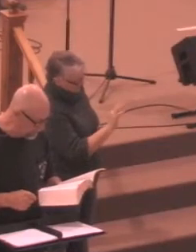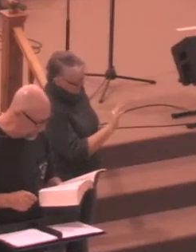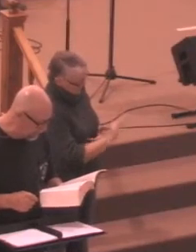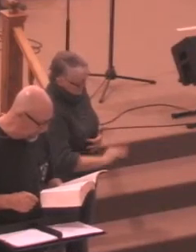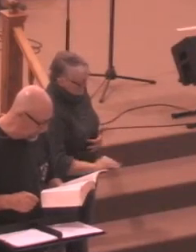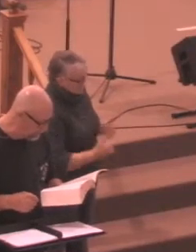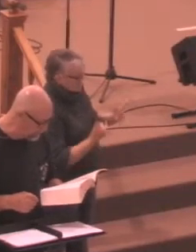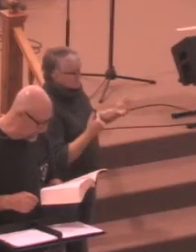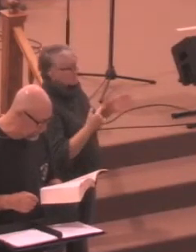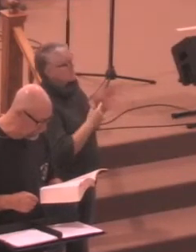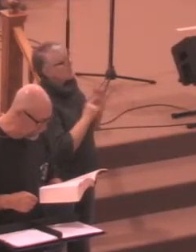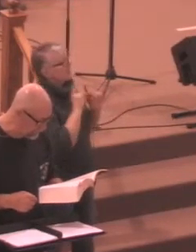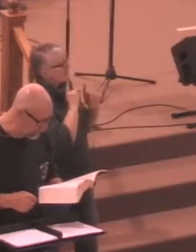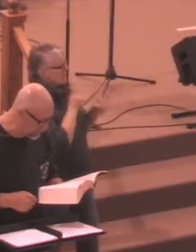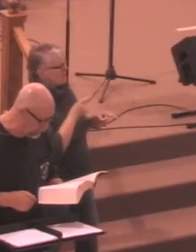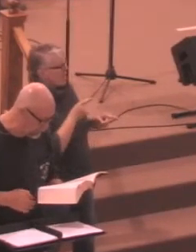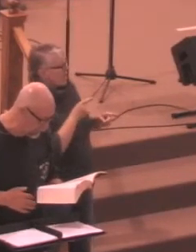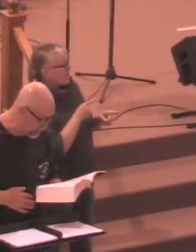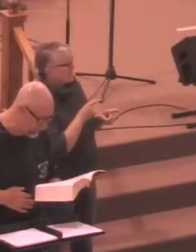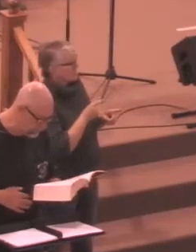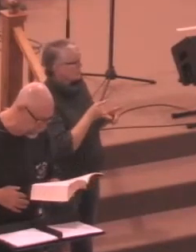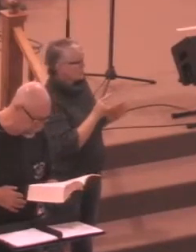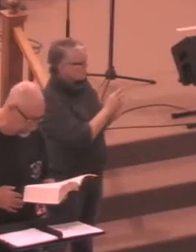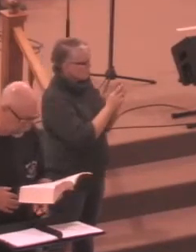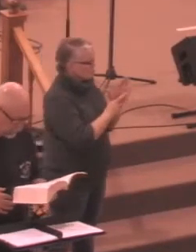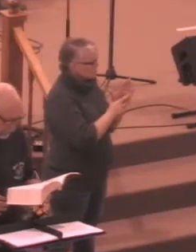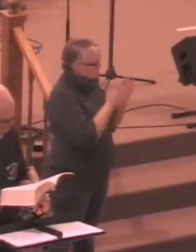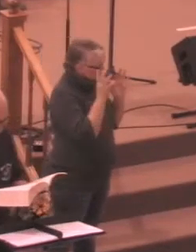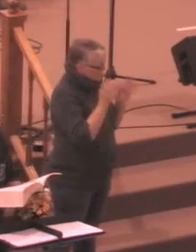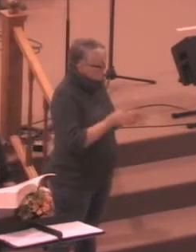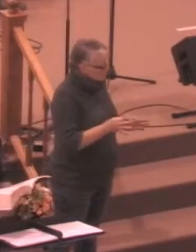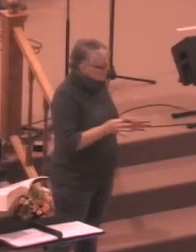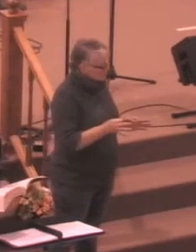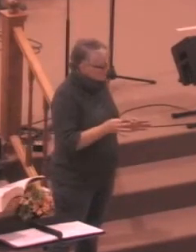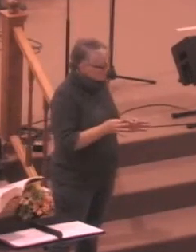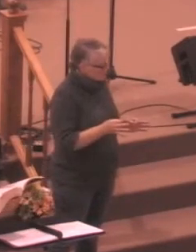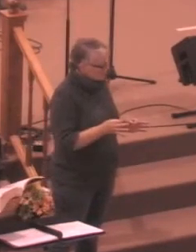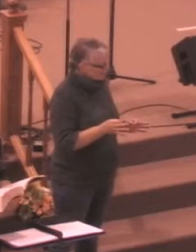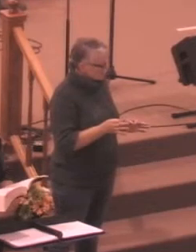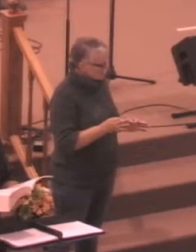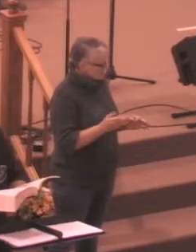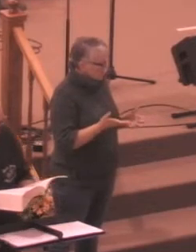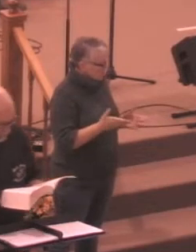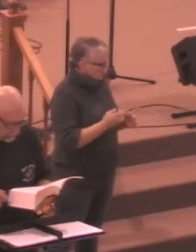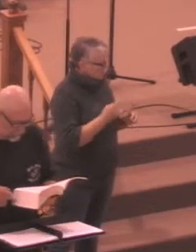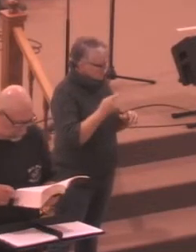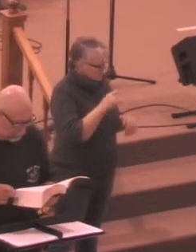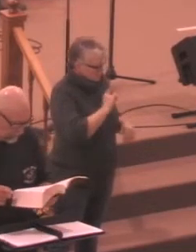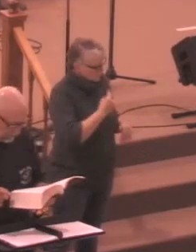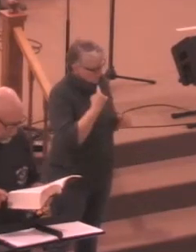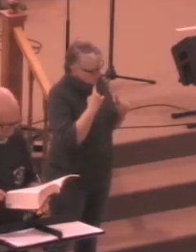this is the command, the statutes and the judgments, precepts which the Lord your God has commanded me to teach you, so that you might